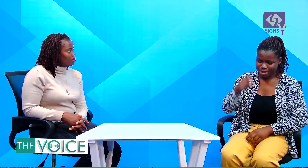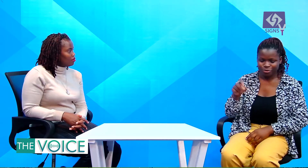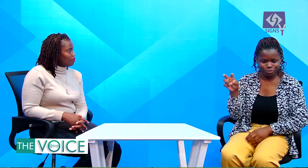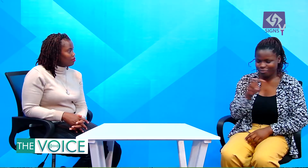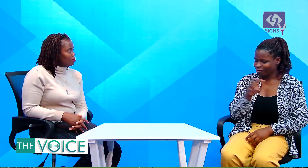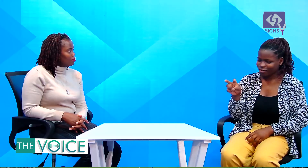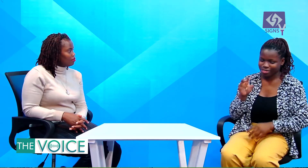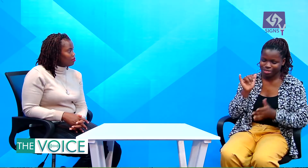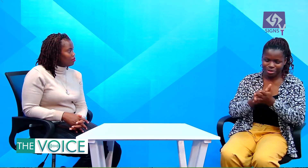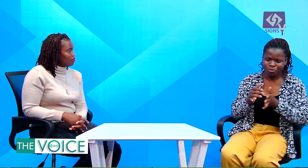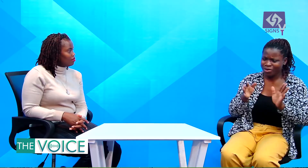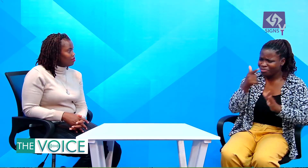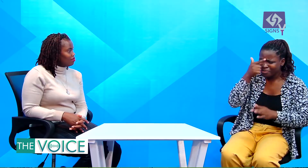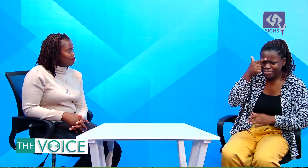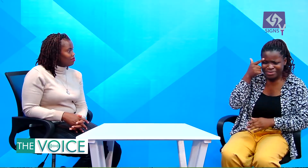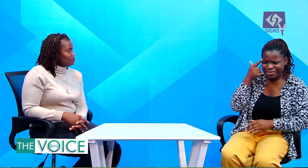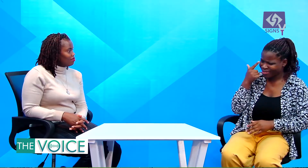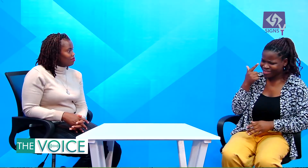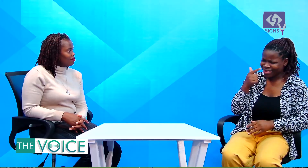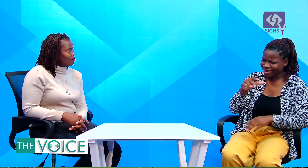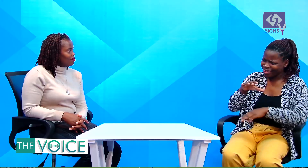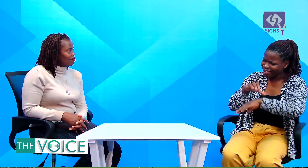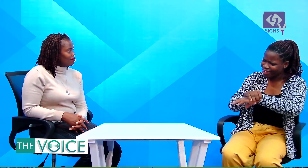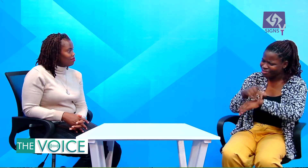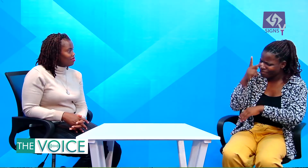glory to God who was able to see us through, because